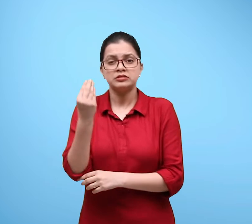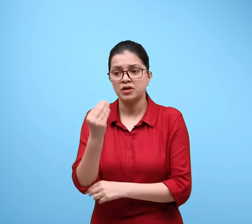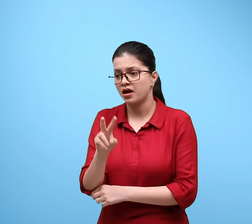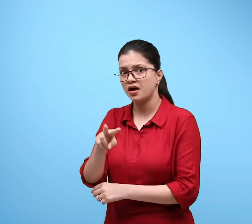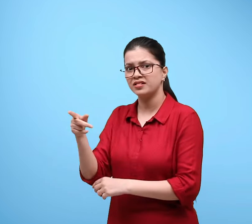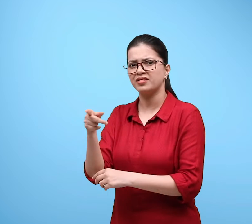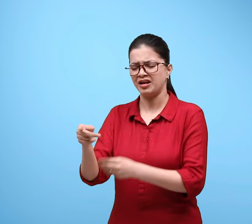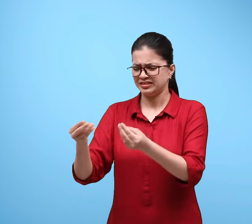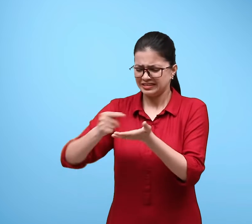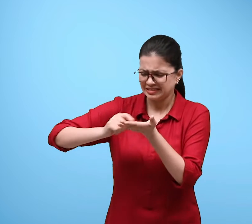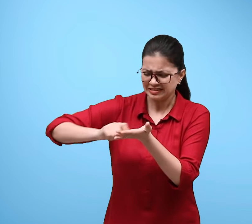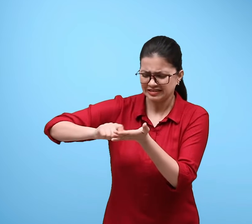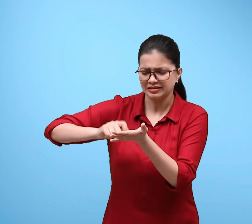While some other materials